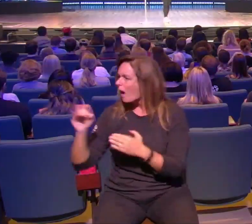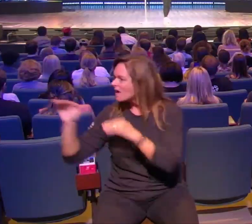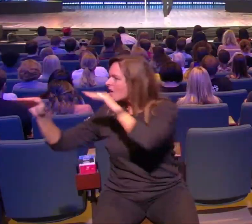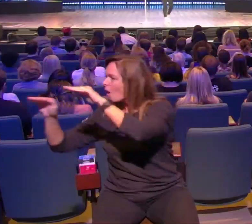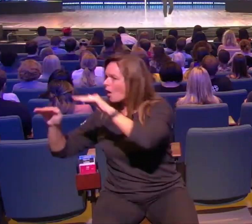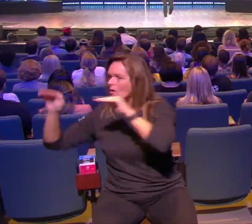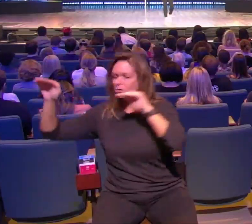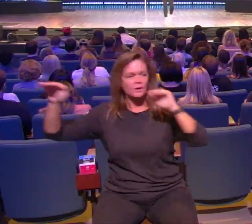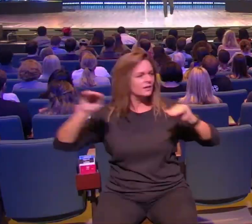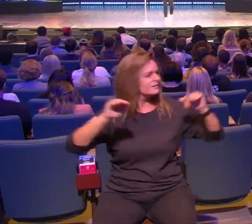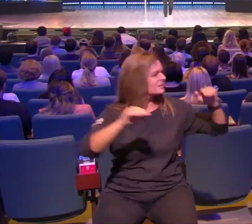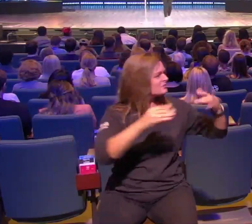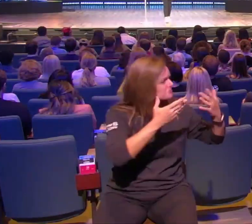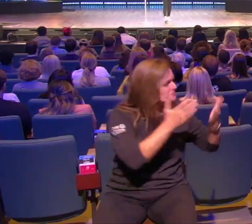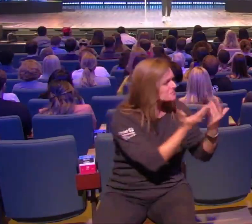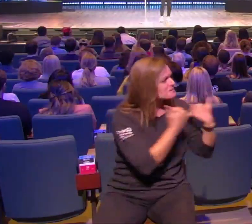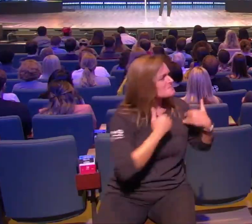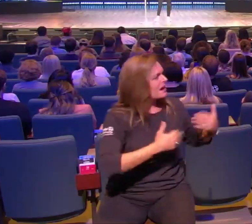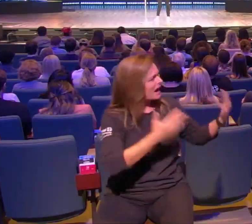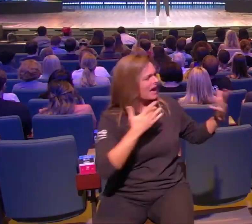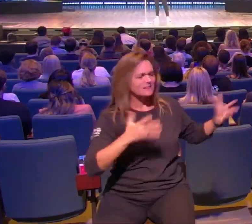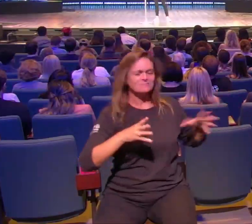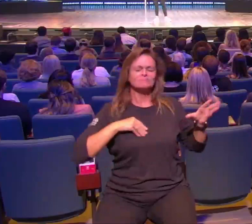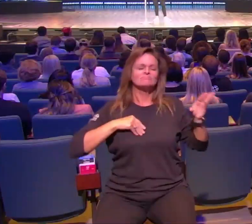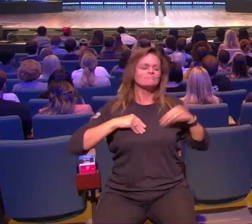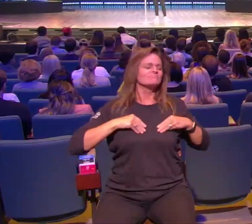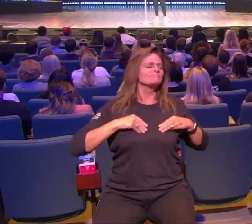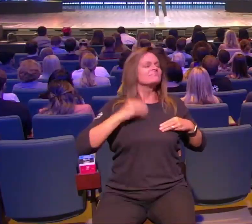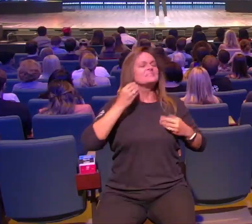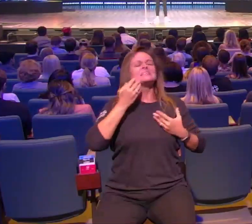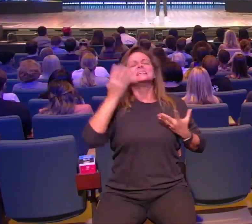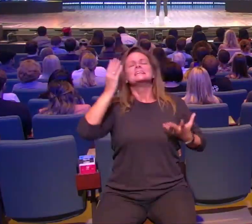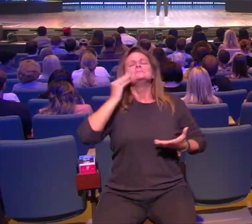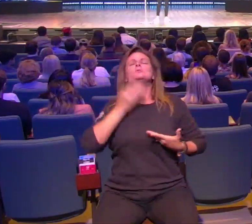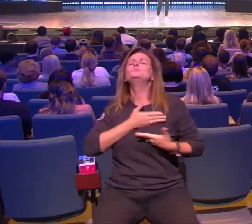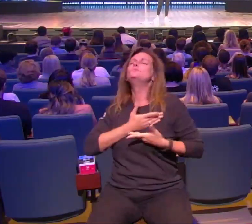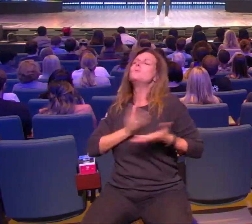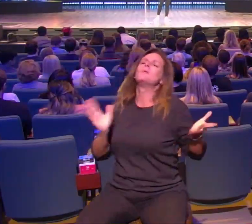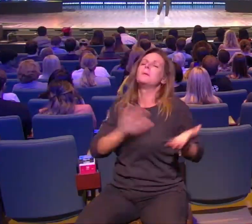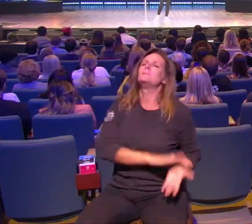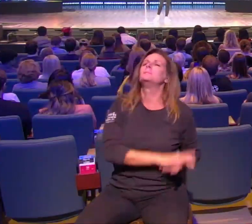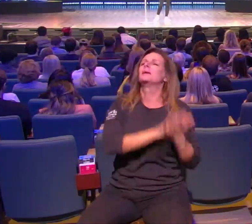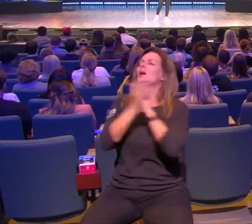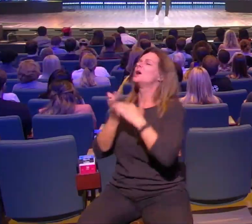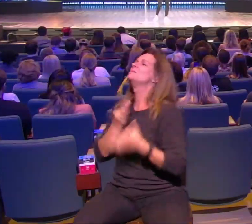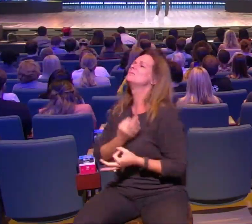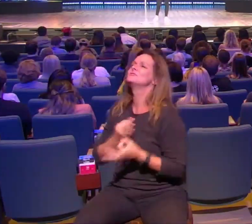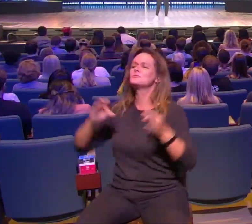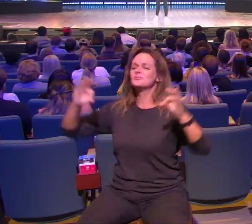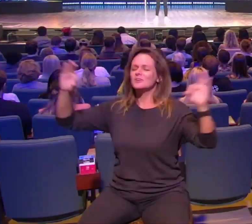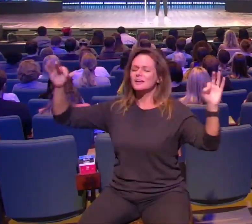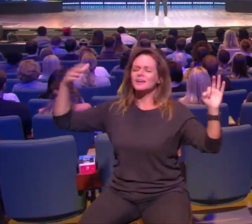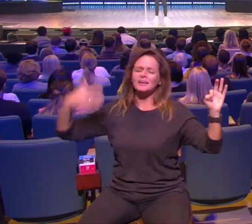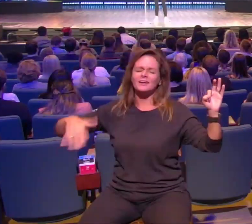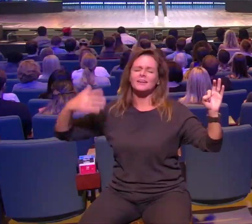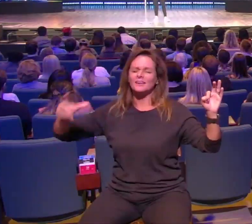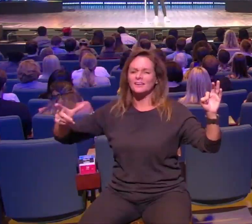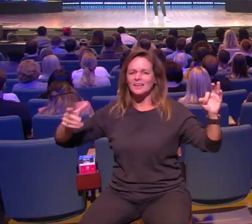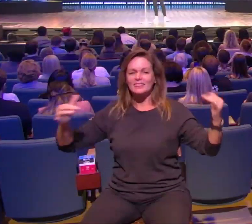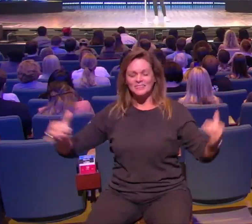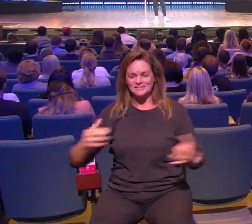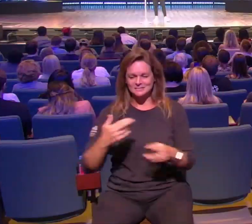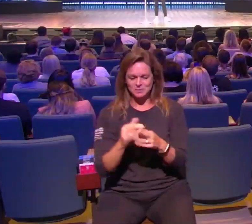to walk so many of you through the same experiences that they've had. See, we really believe that this next season is a